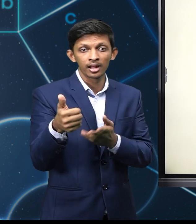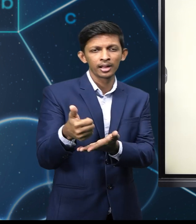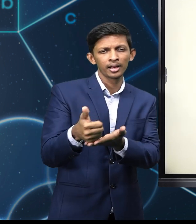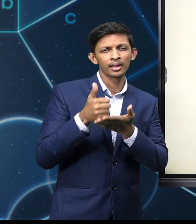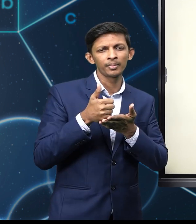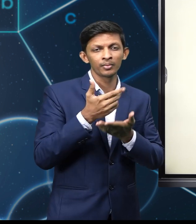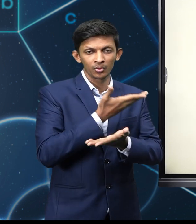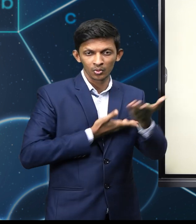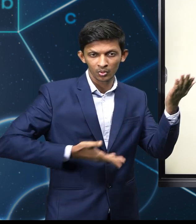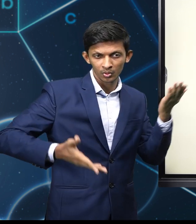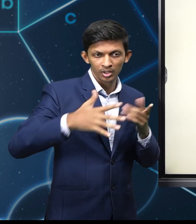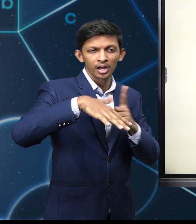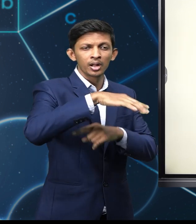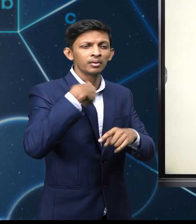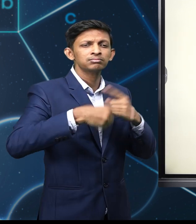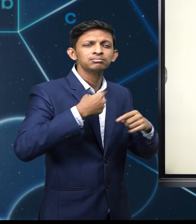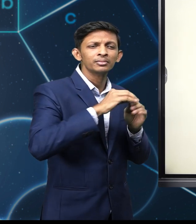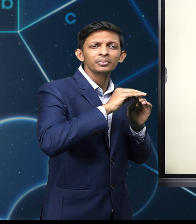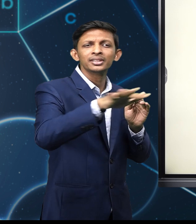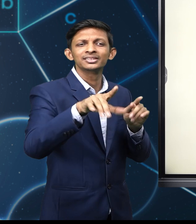handle situations efficiently.